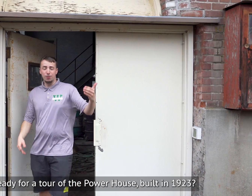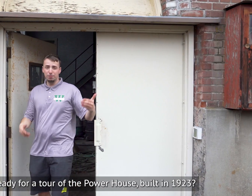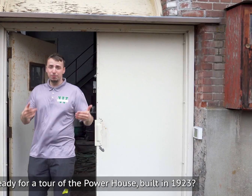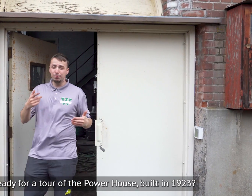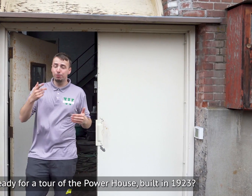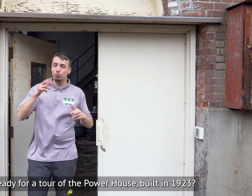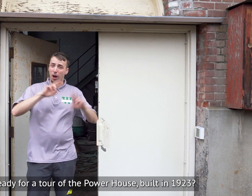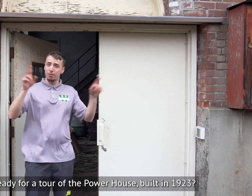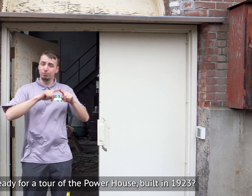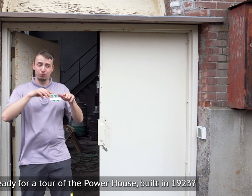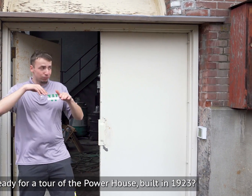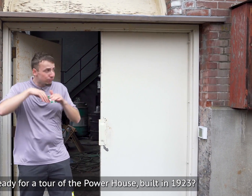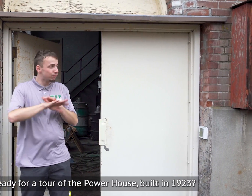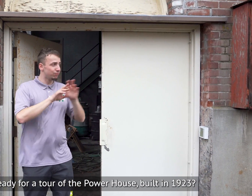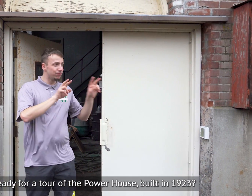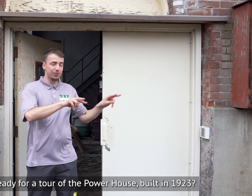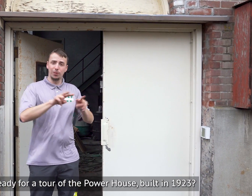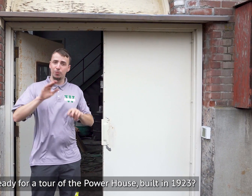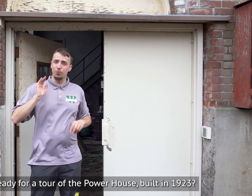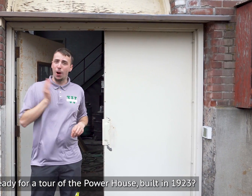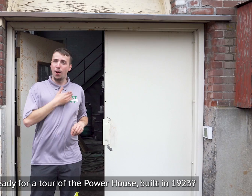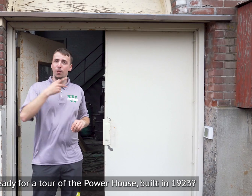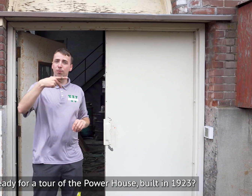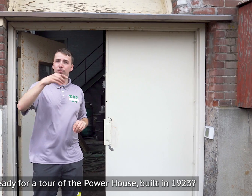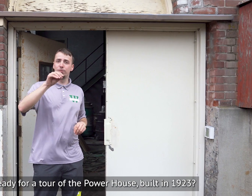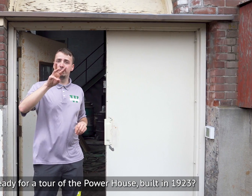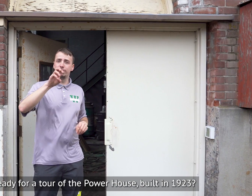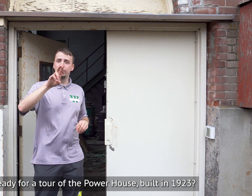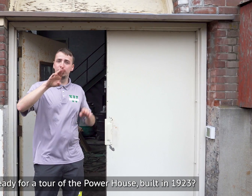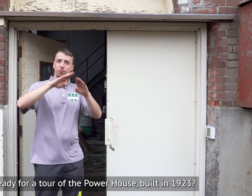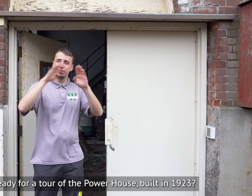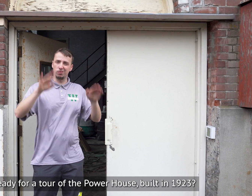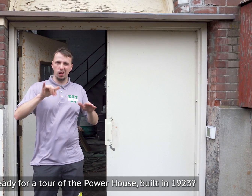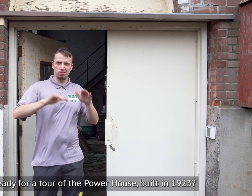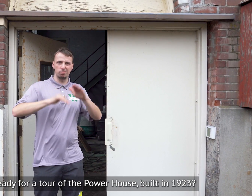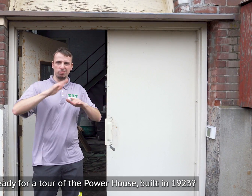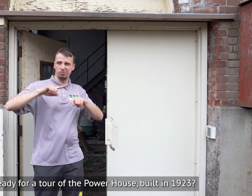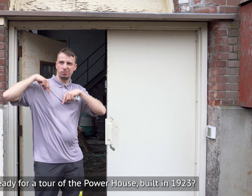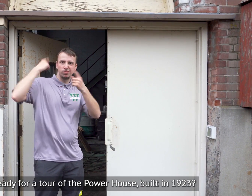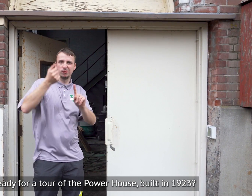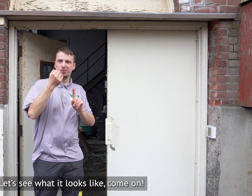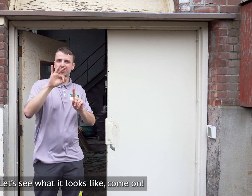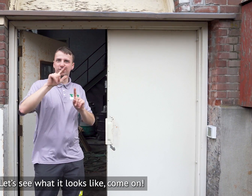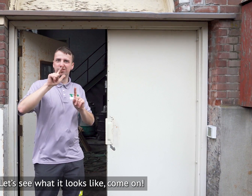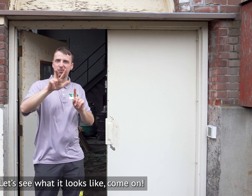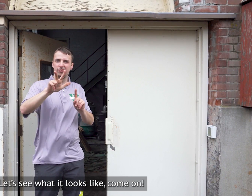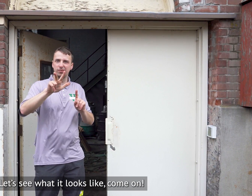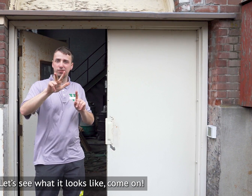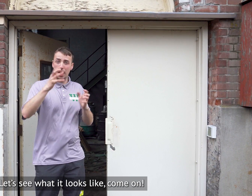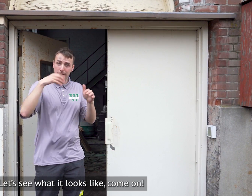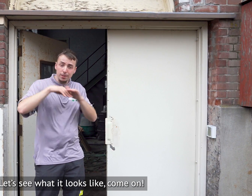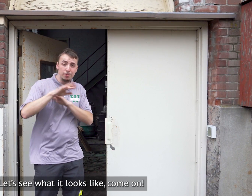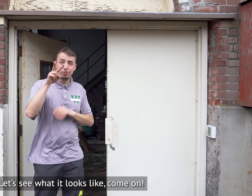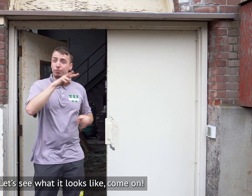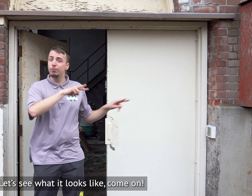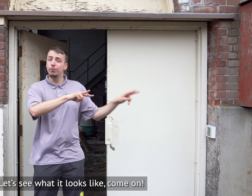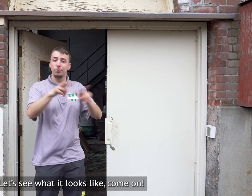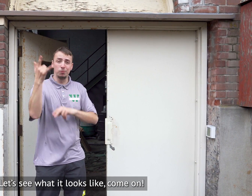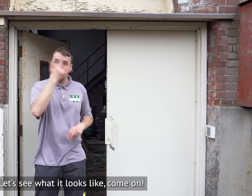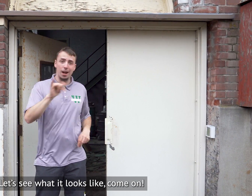Hi, are you ready for a tour of the powerhouse, built in 1923? Let's see what it looks like. Come on.